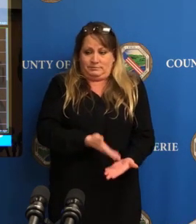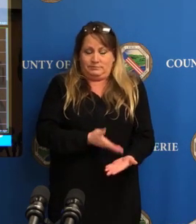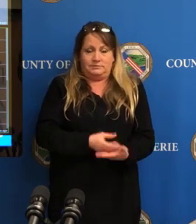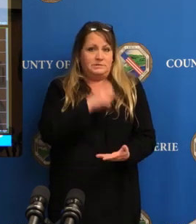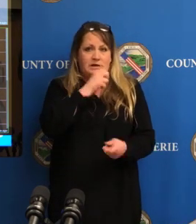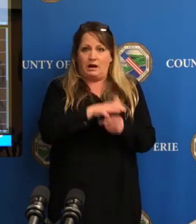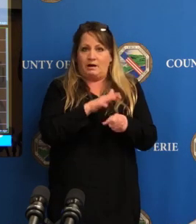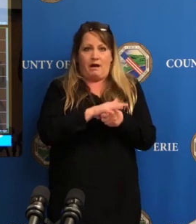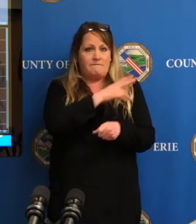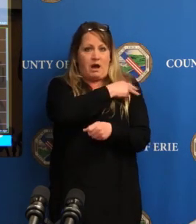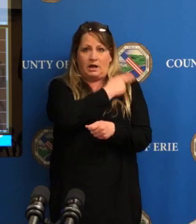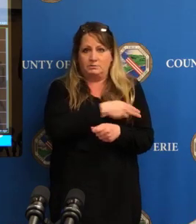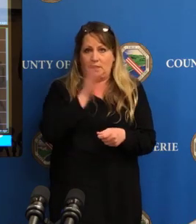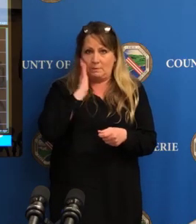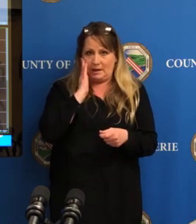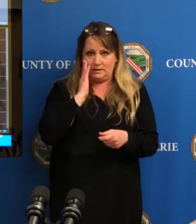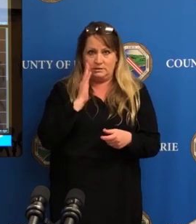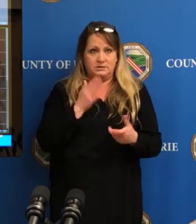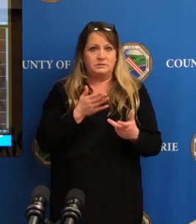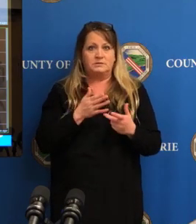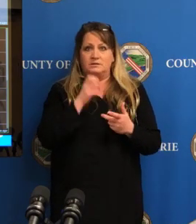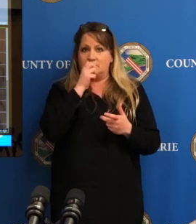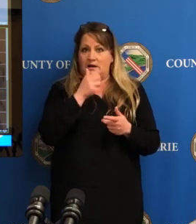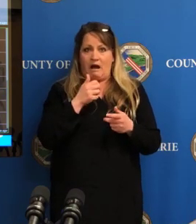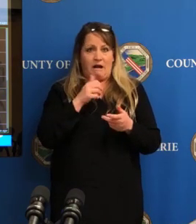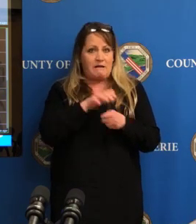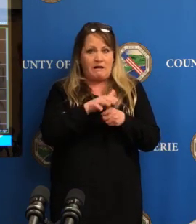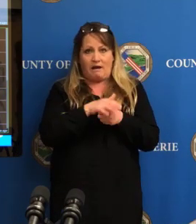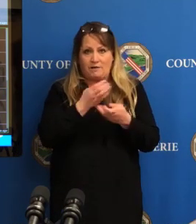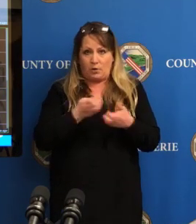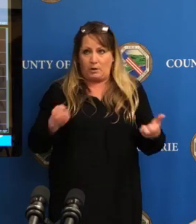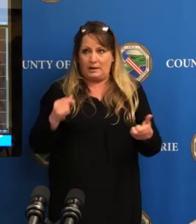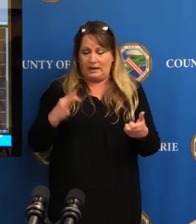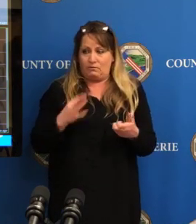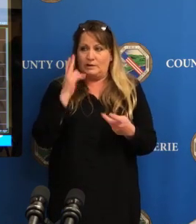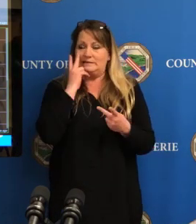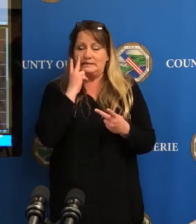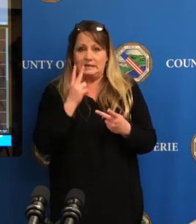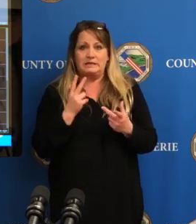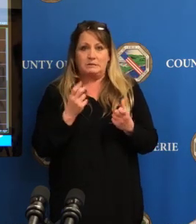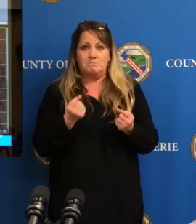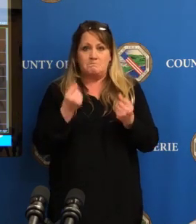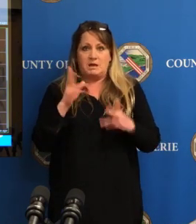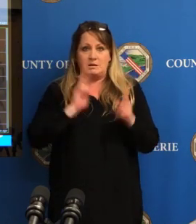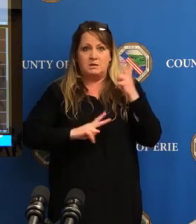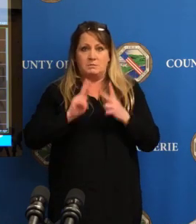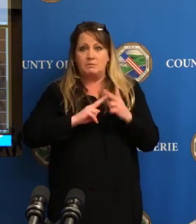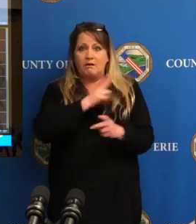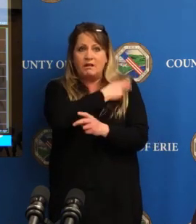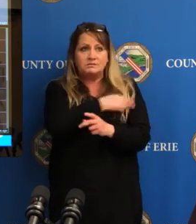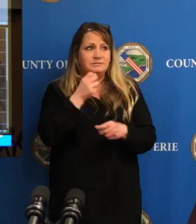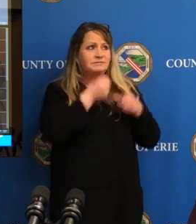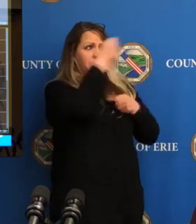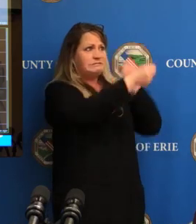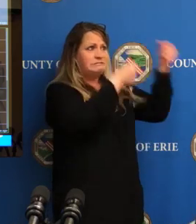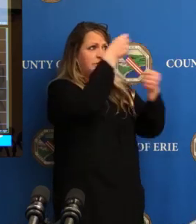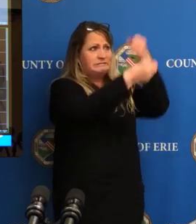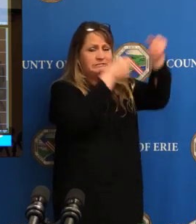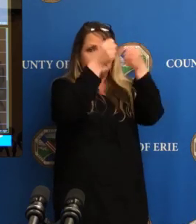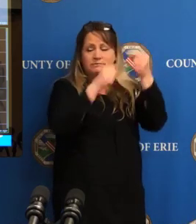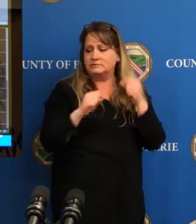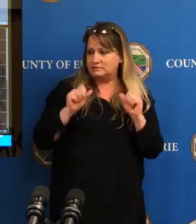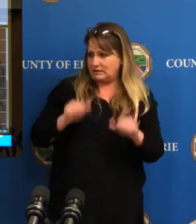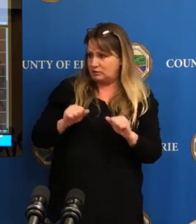beds. In the coming weeks, if we do indeed see a surge of cases and specifically hospitalizations here in Erie County, can you just speak, Mark, for a second about the